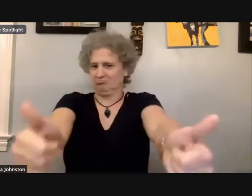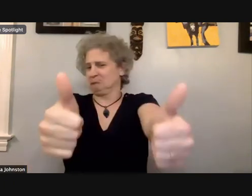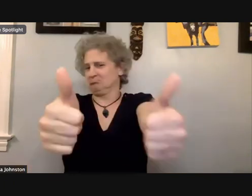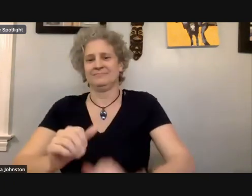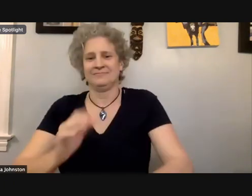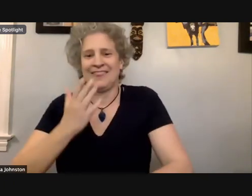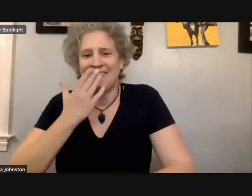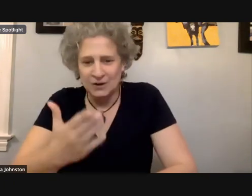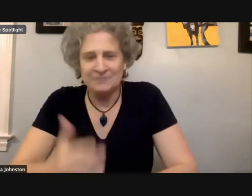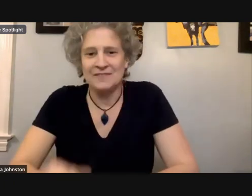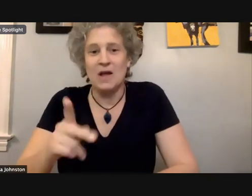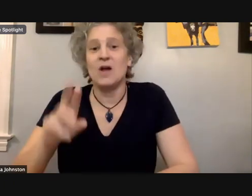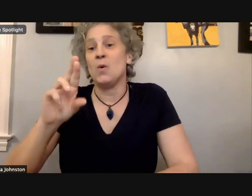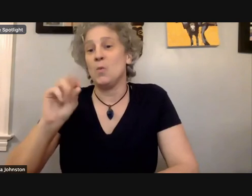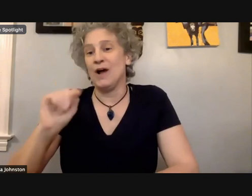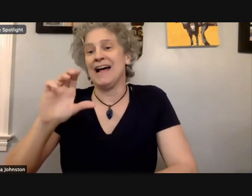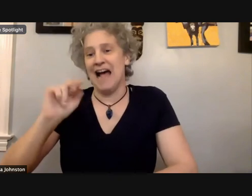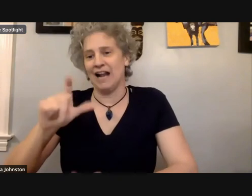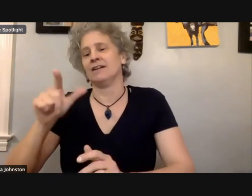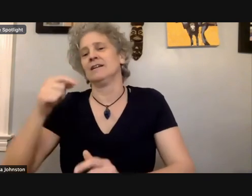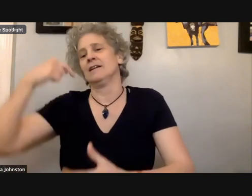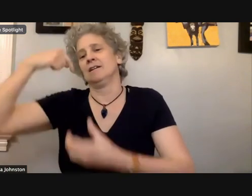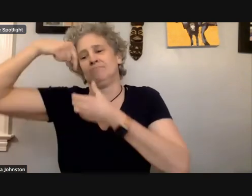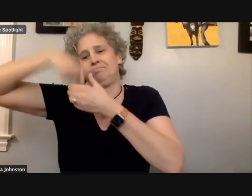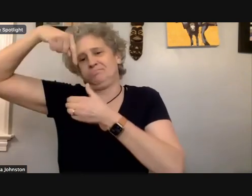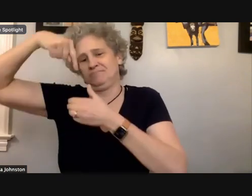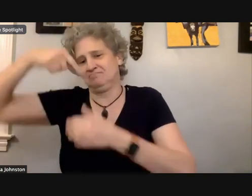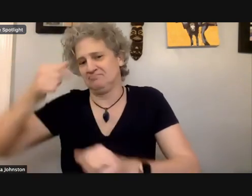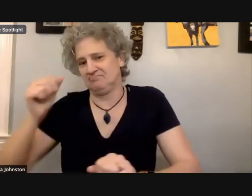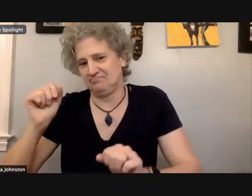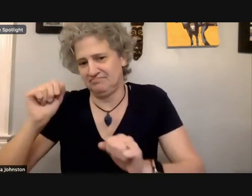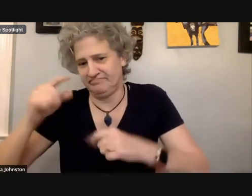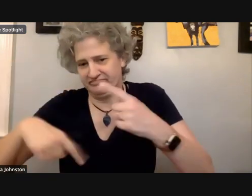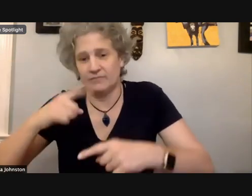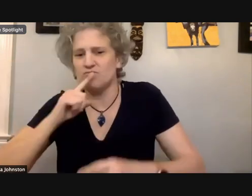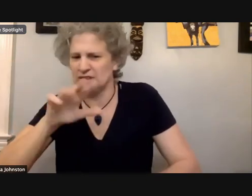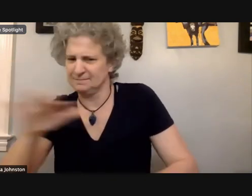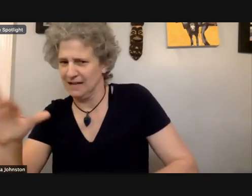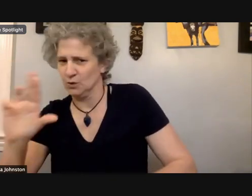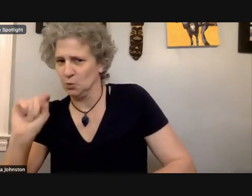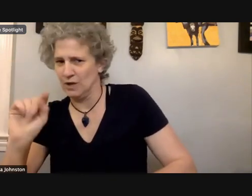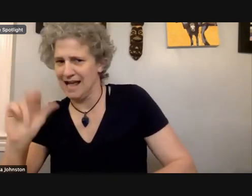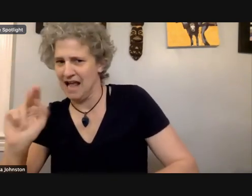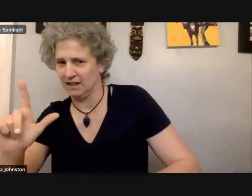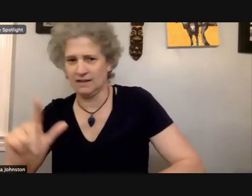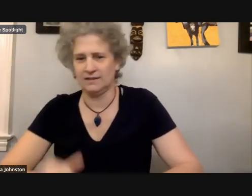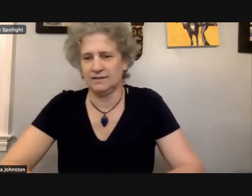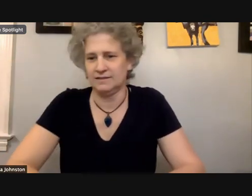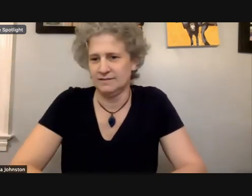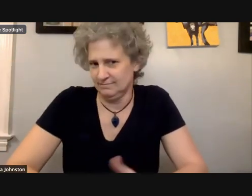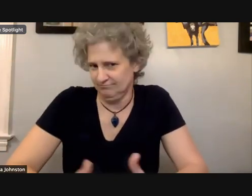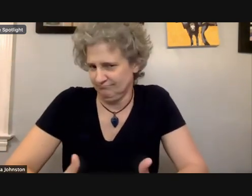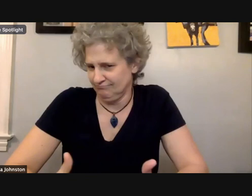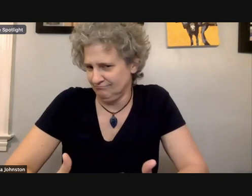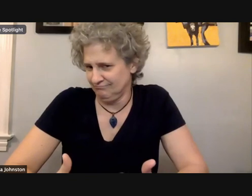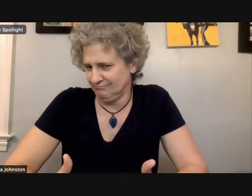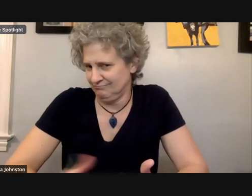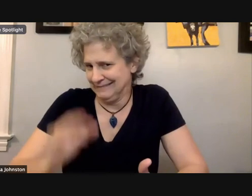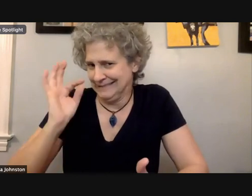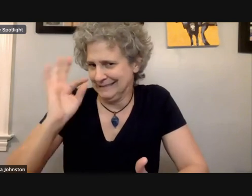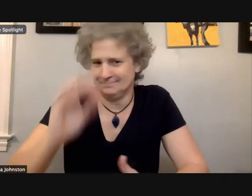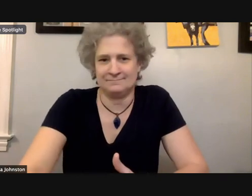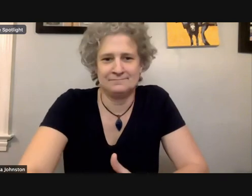Ooh, okay, fantastic. Thank you. I've learned a lot. So a root canal involves drilling down through the tooth, but make sure